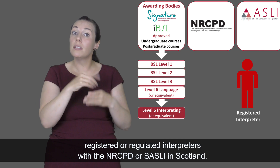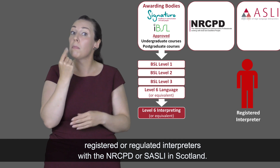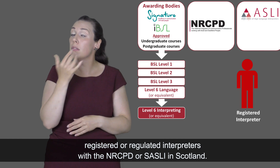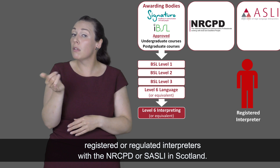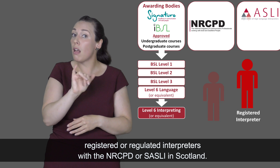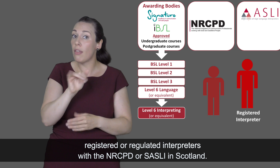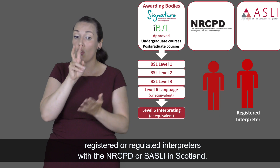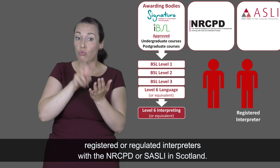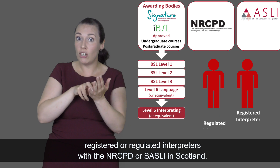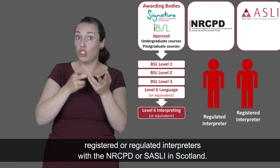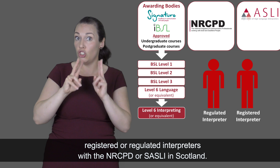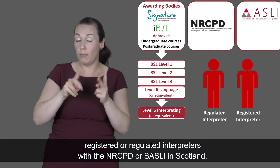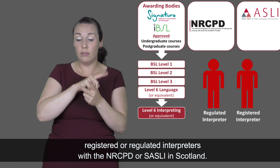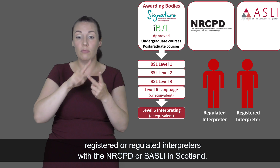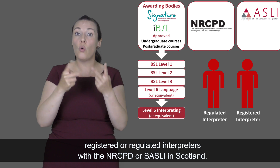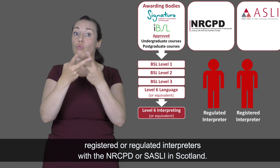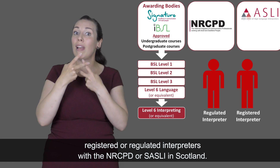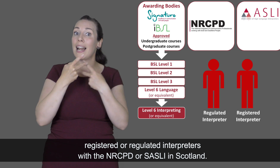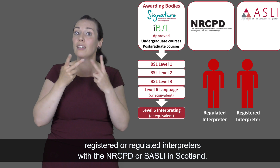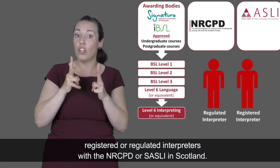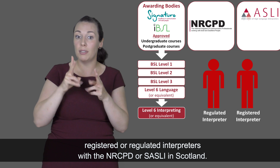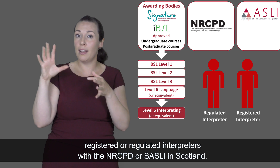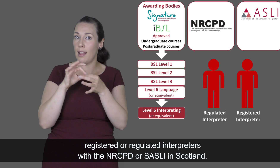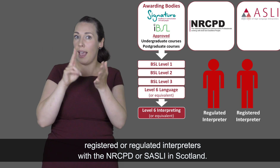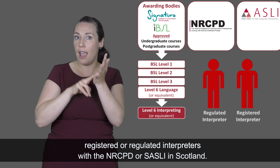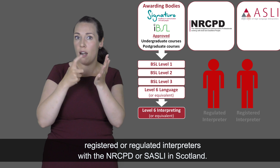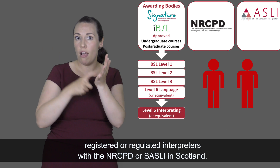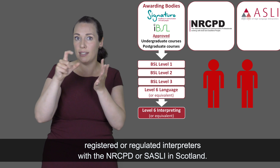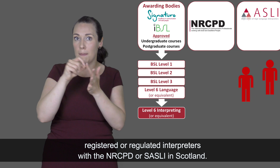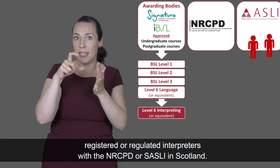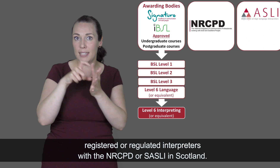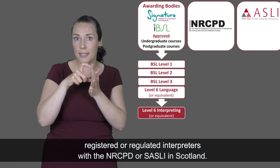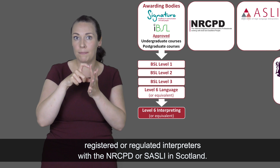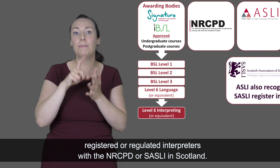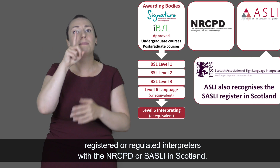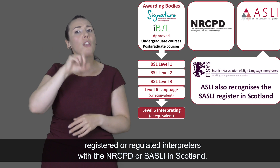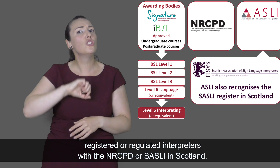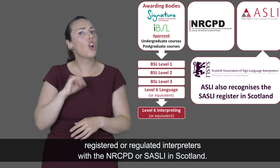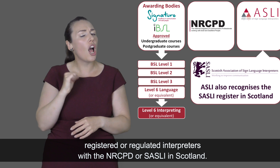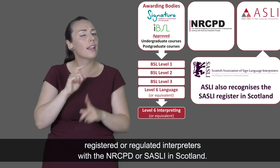be registered or regulated interpreters with the NRCPD, or ASLI in Scotland.